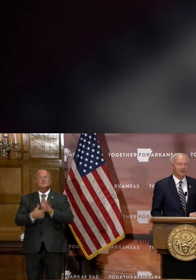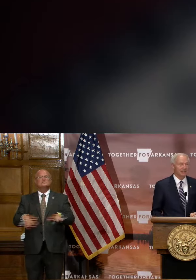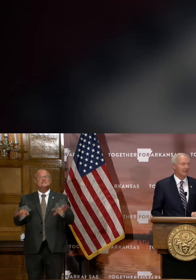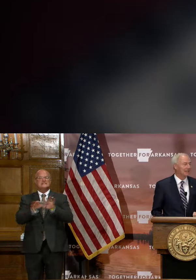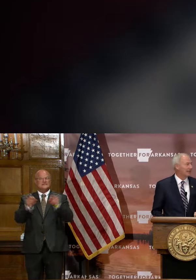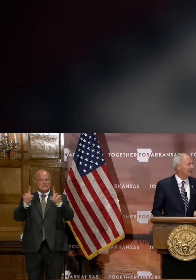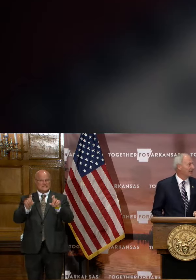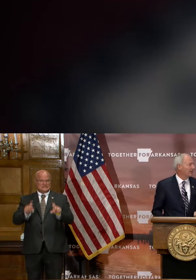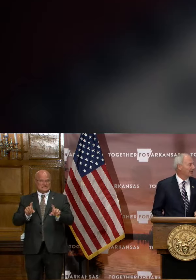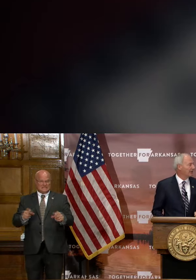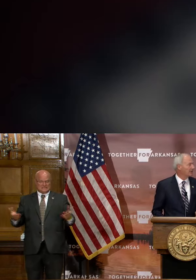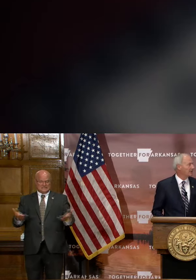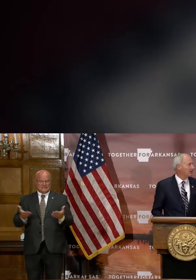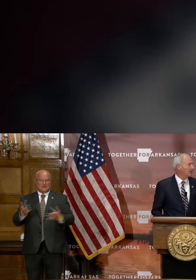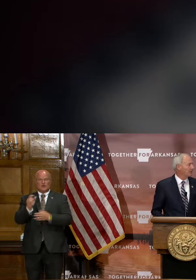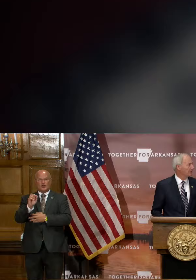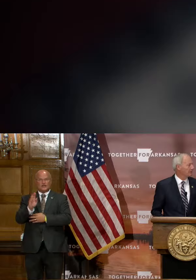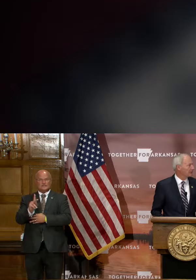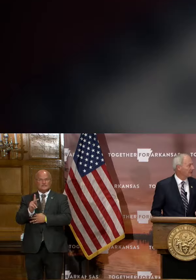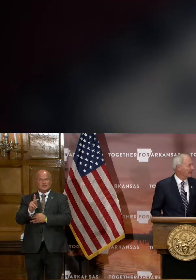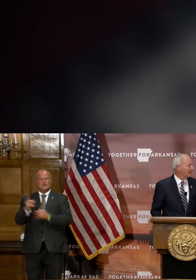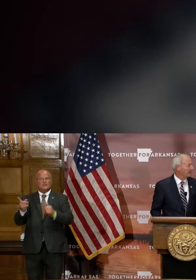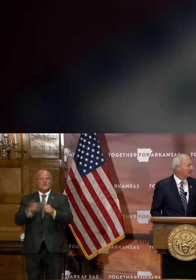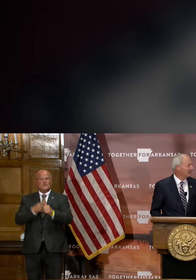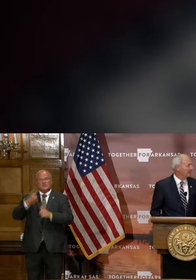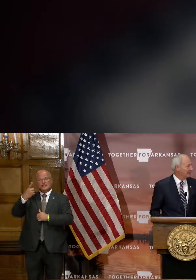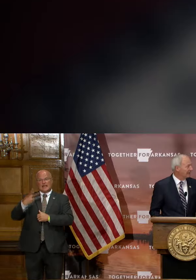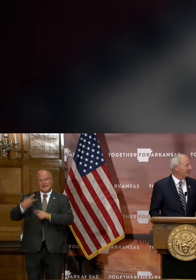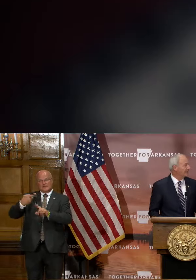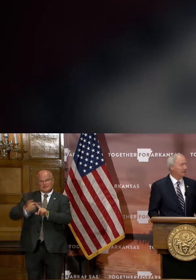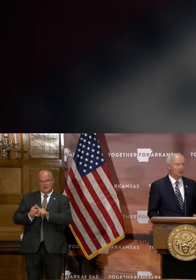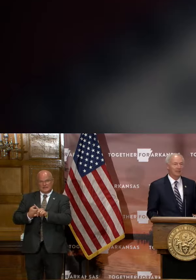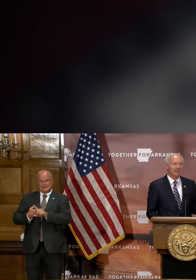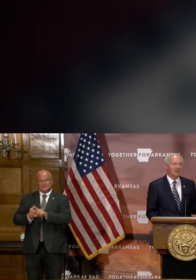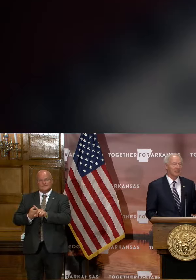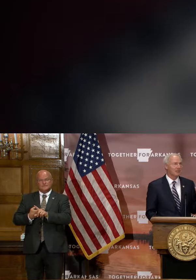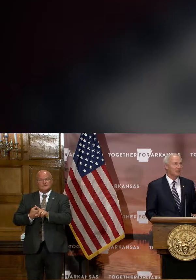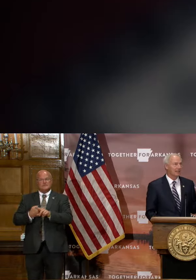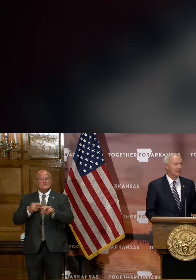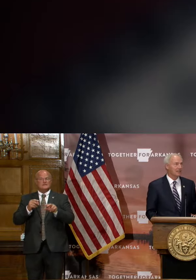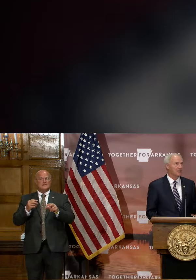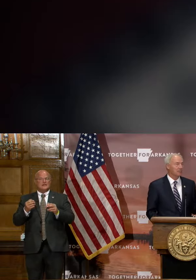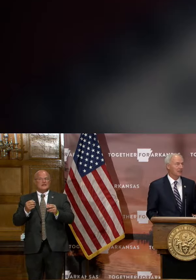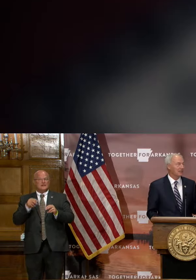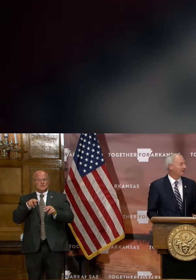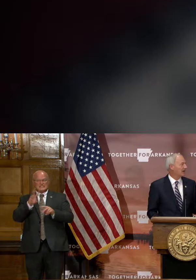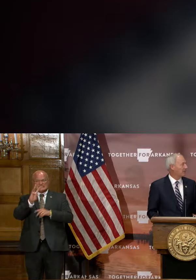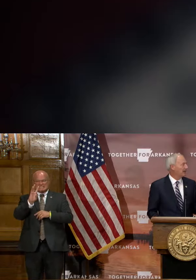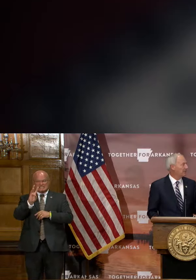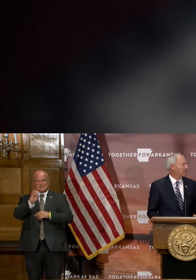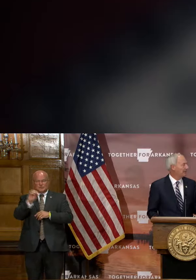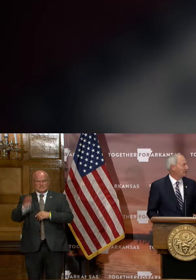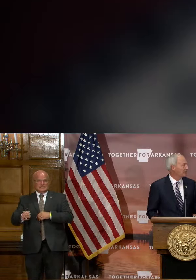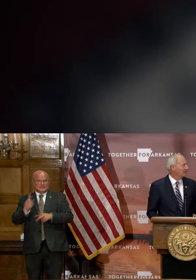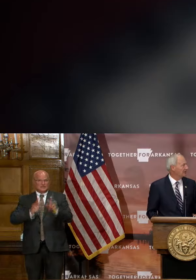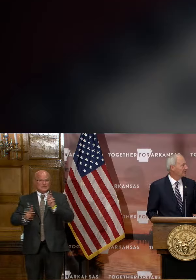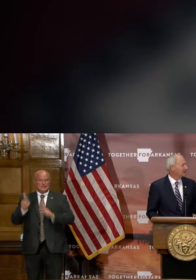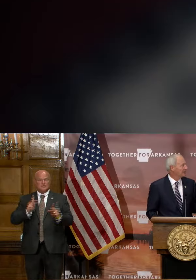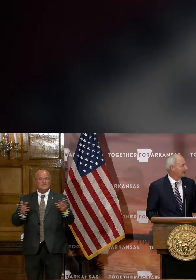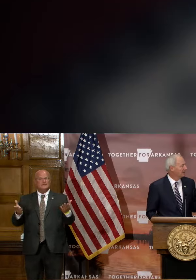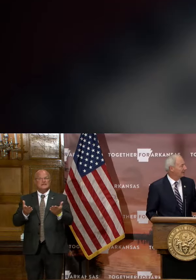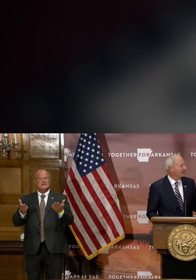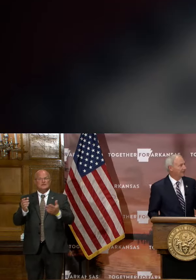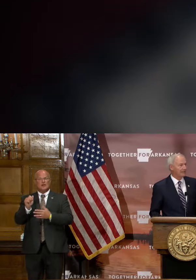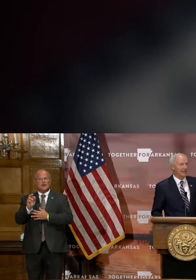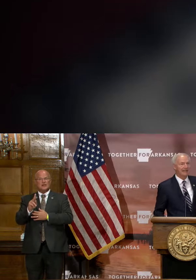significant testing here in Arkansas during the first half. Again, if you look at just 6% of our population